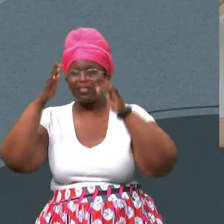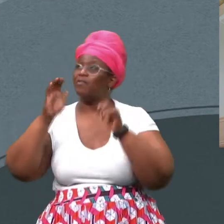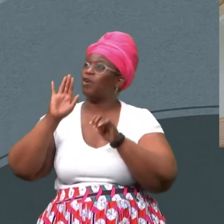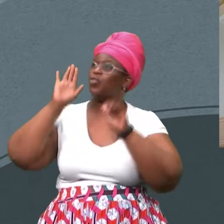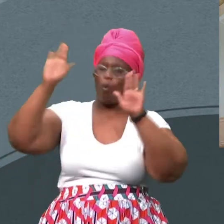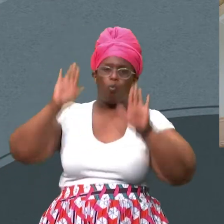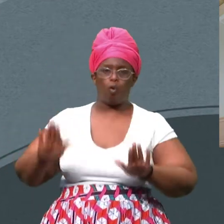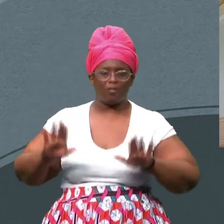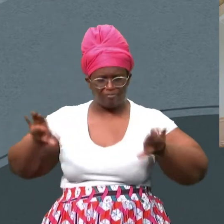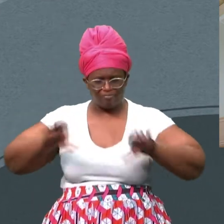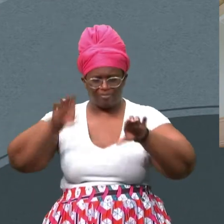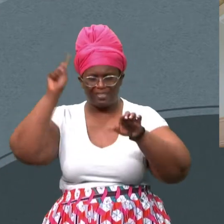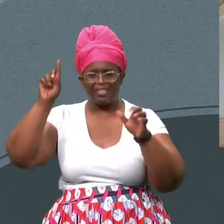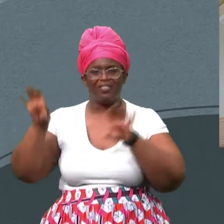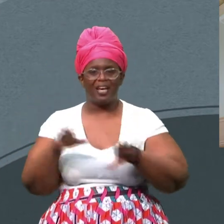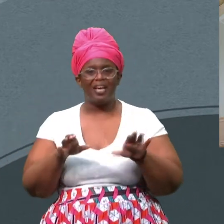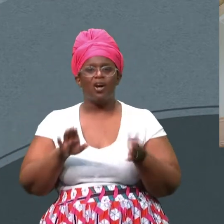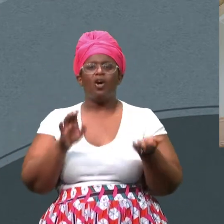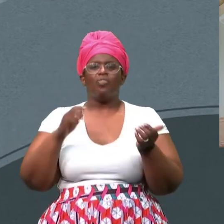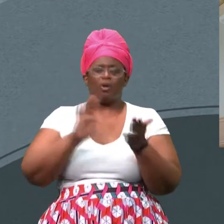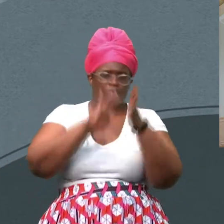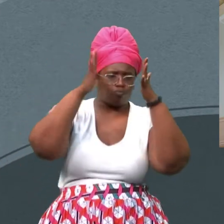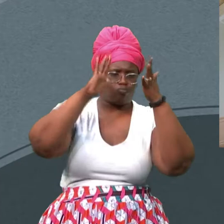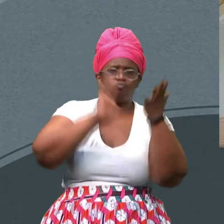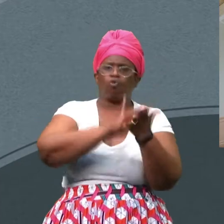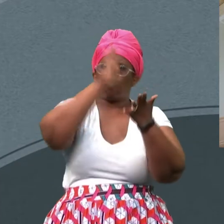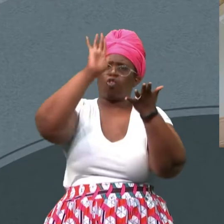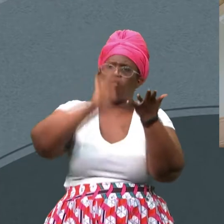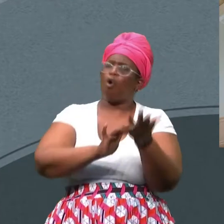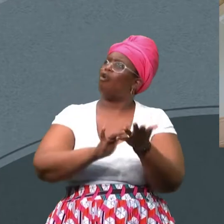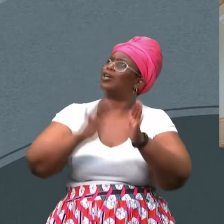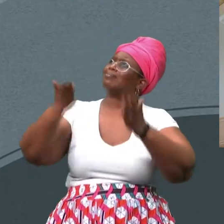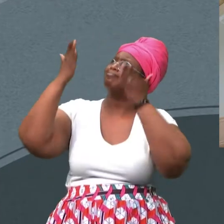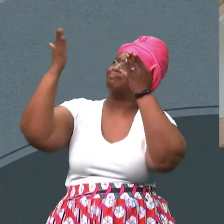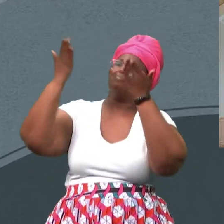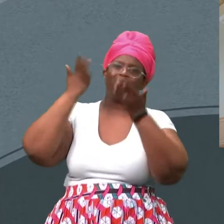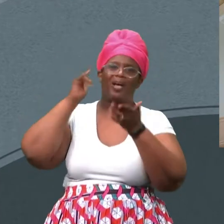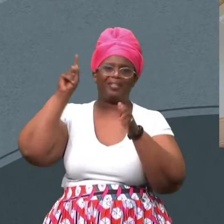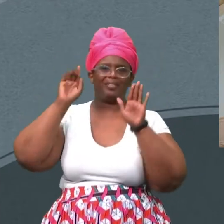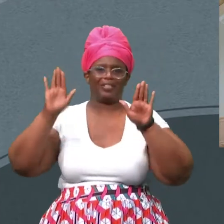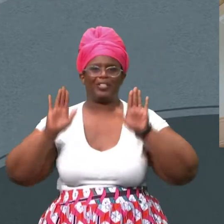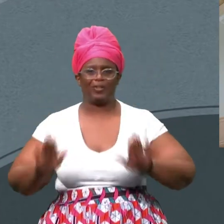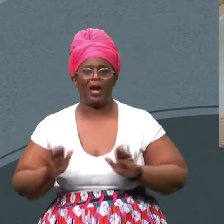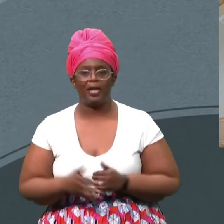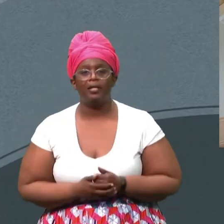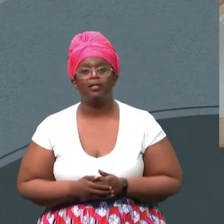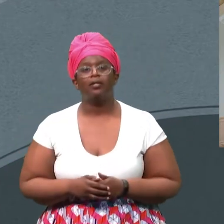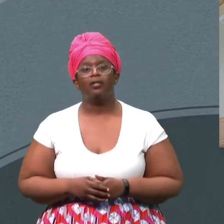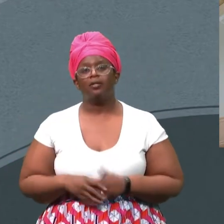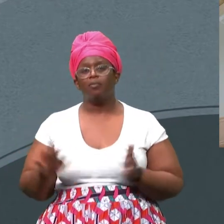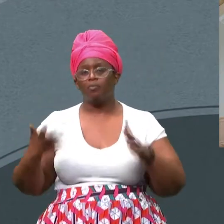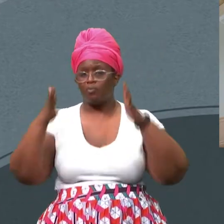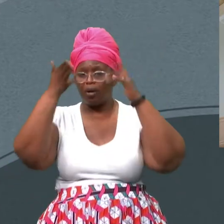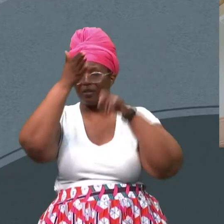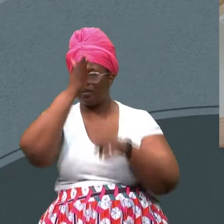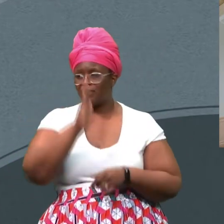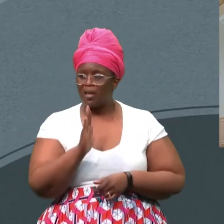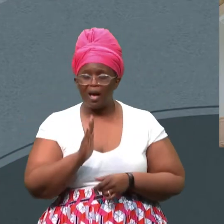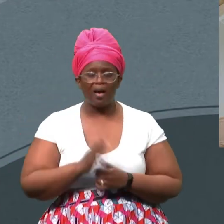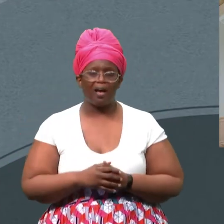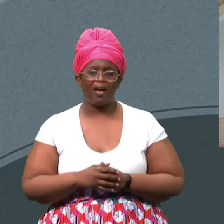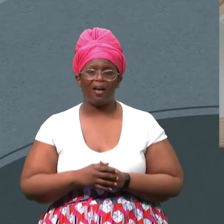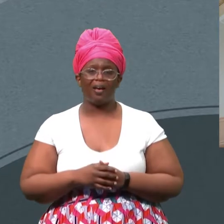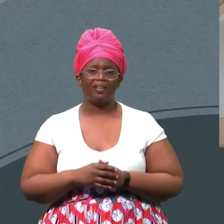giving God the glory that is due him because of his greatness. Praising God is one